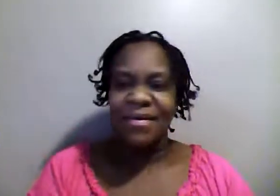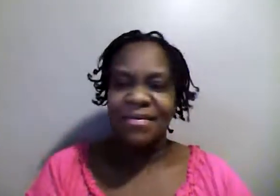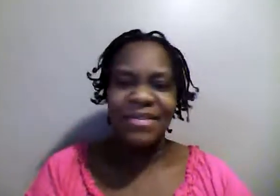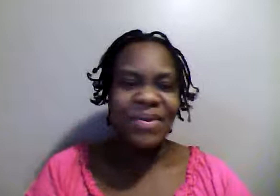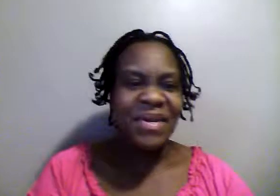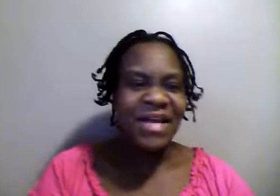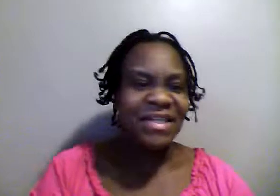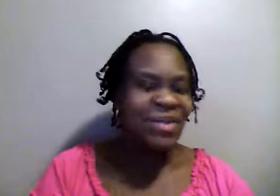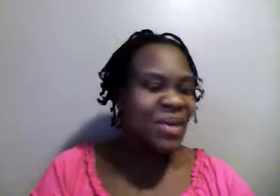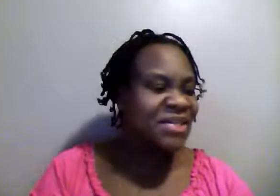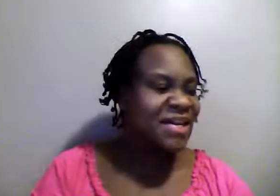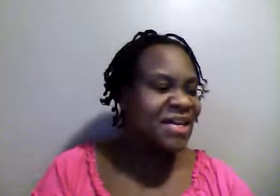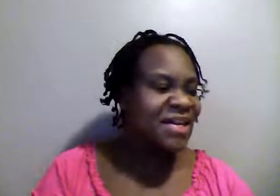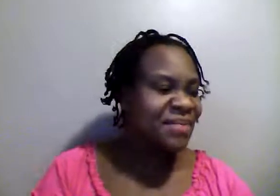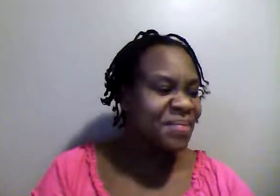So the next question,